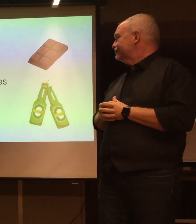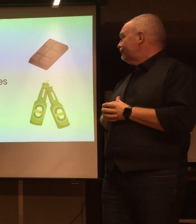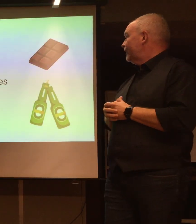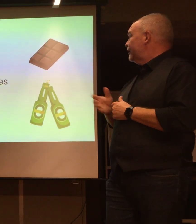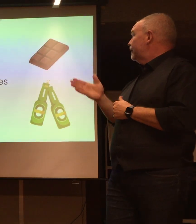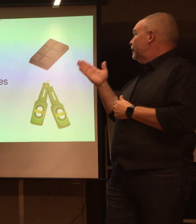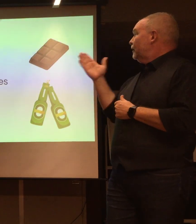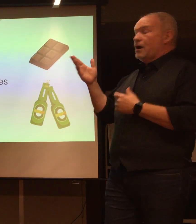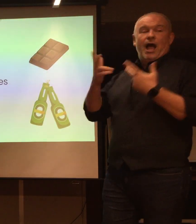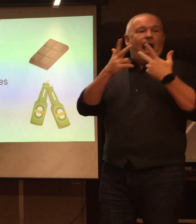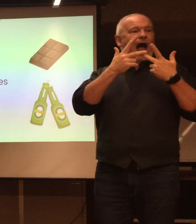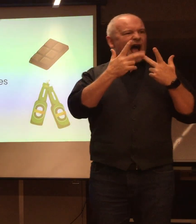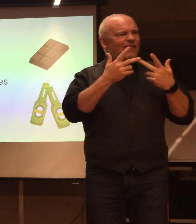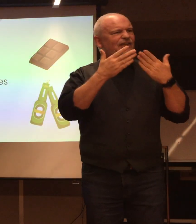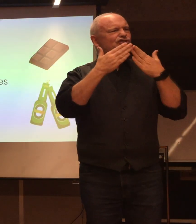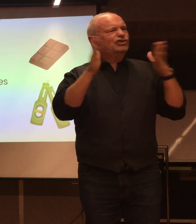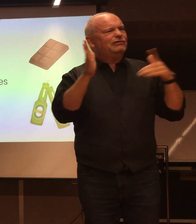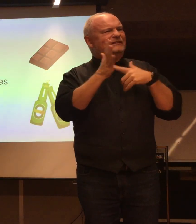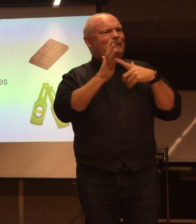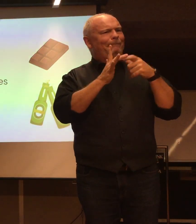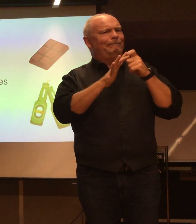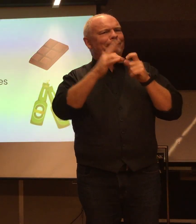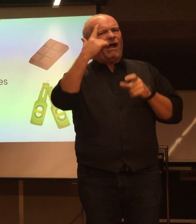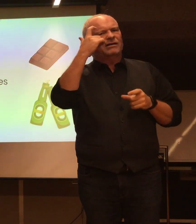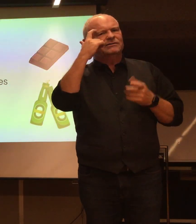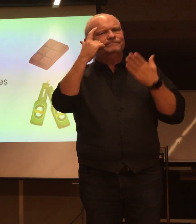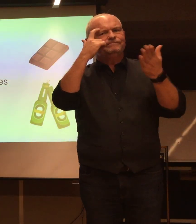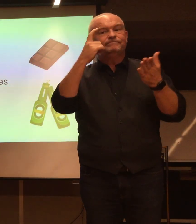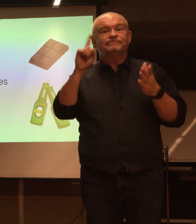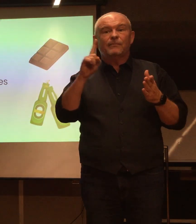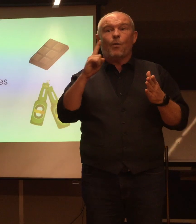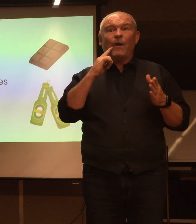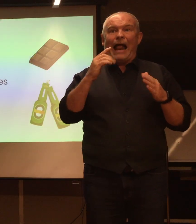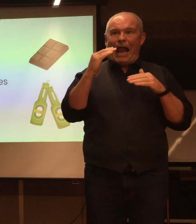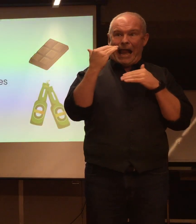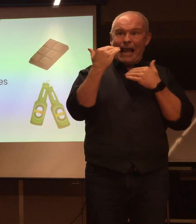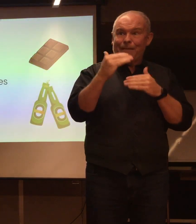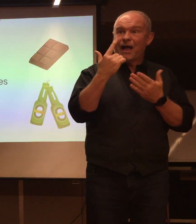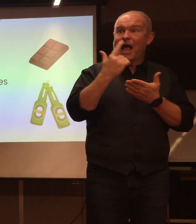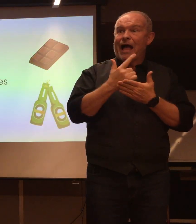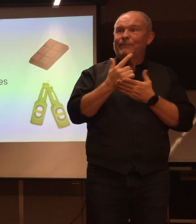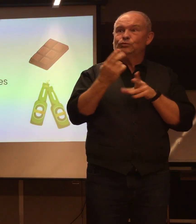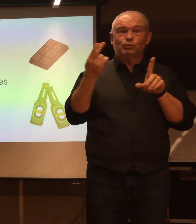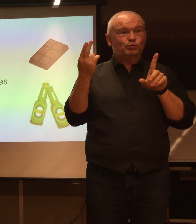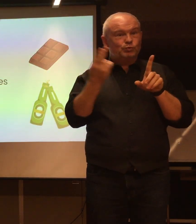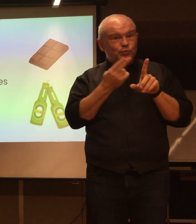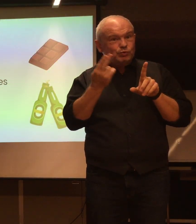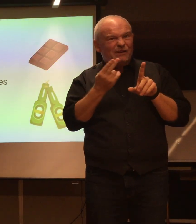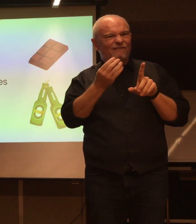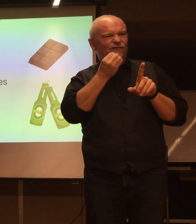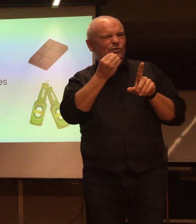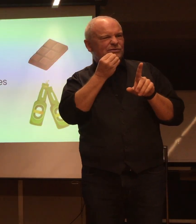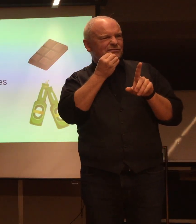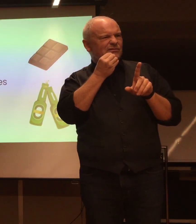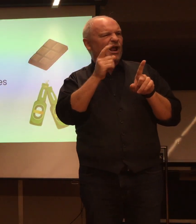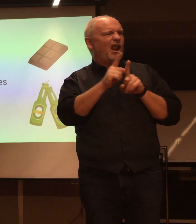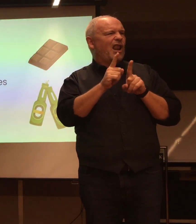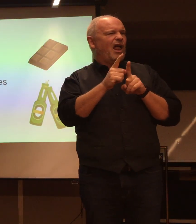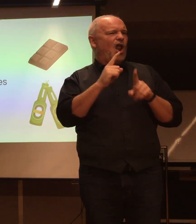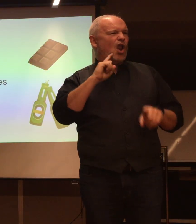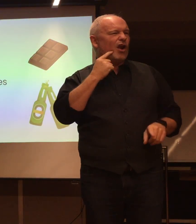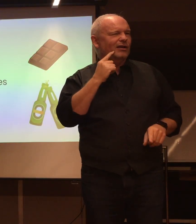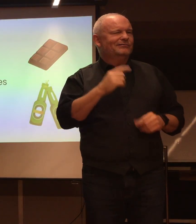So other general tips, like I talked about earlier, we want to limit the amount of sugary foods. So things